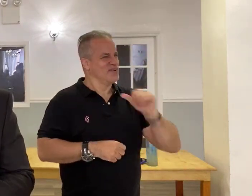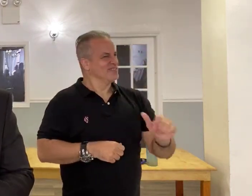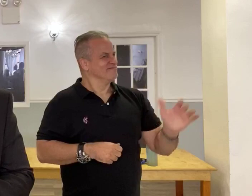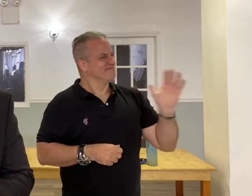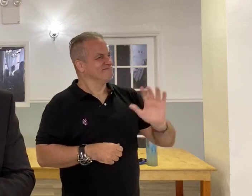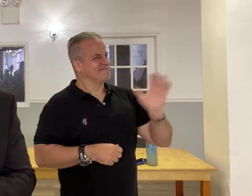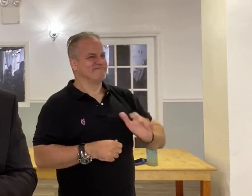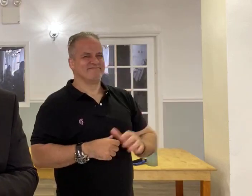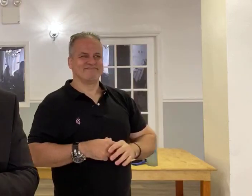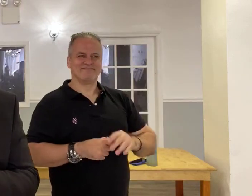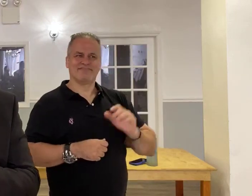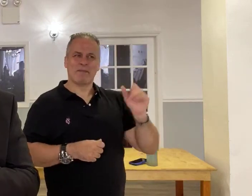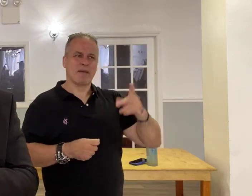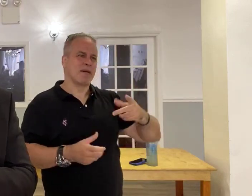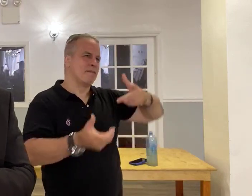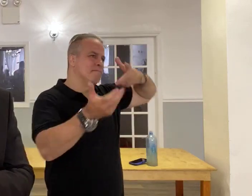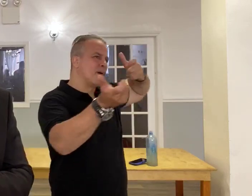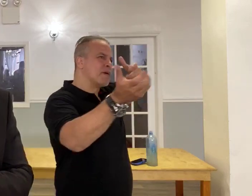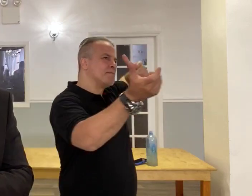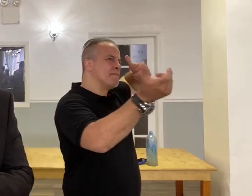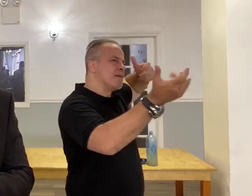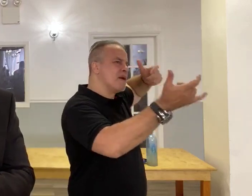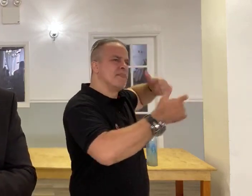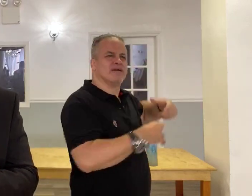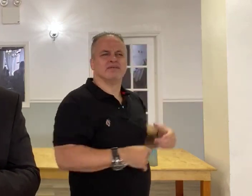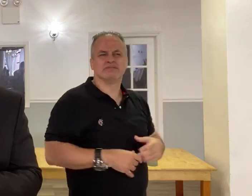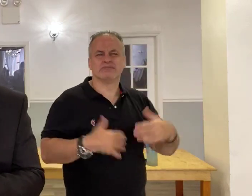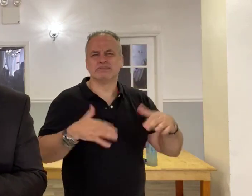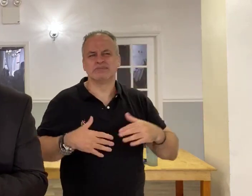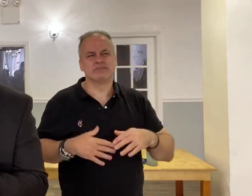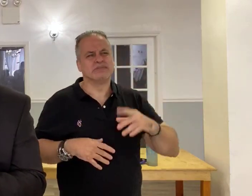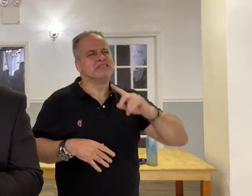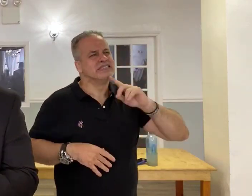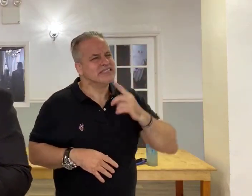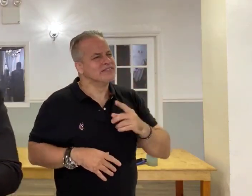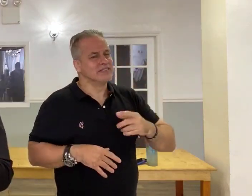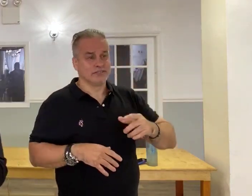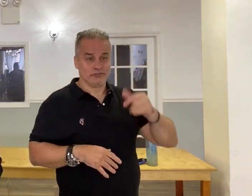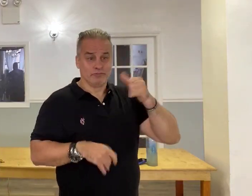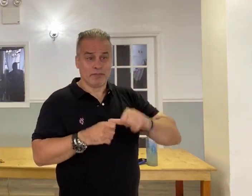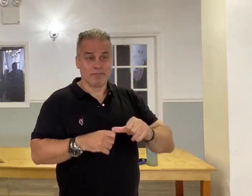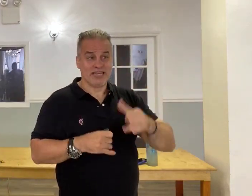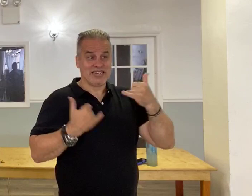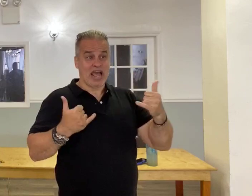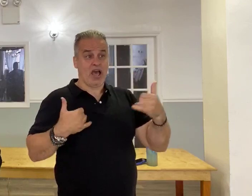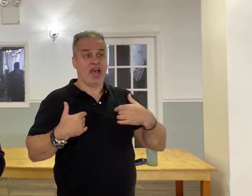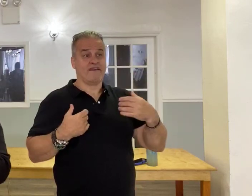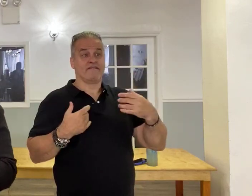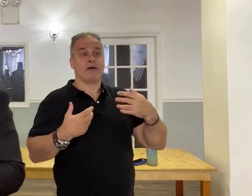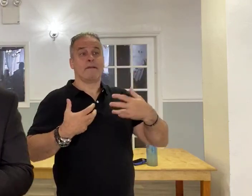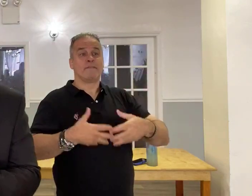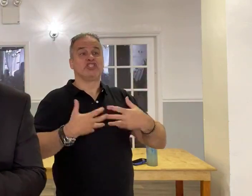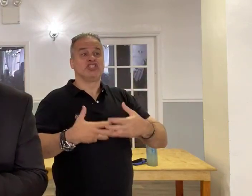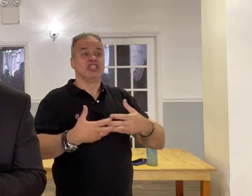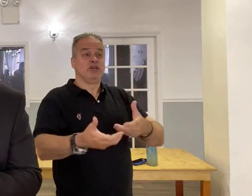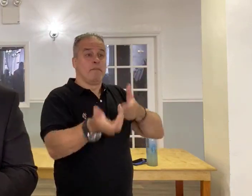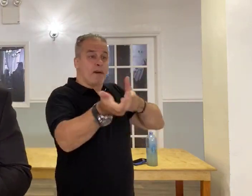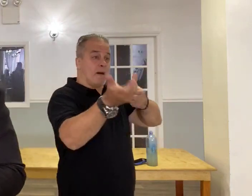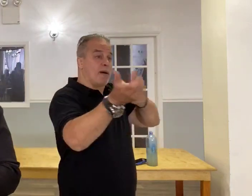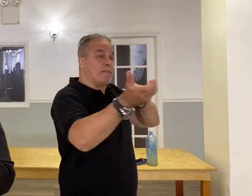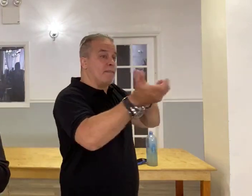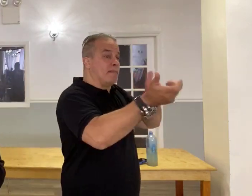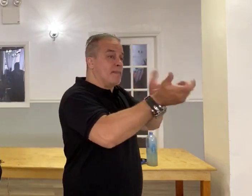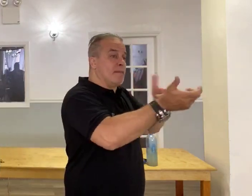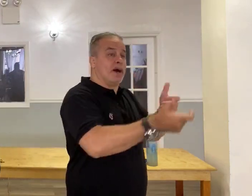much deadlier, so much bloodier than any other war that the United States has ever been in